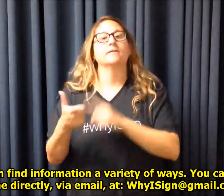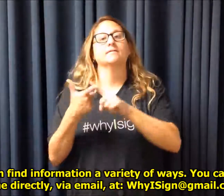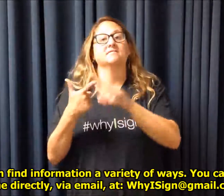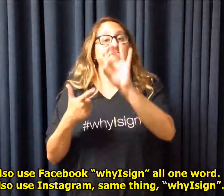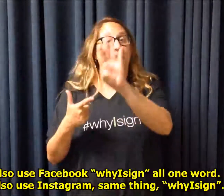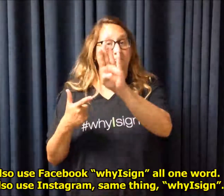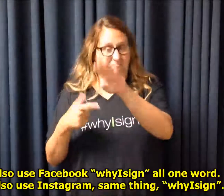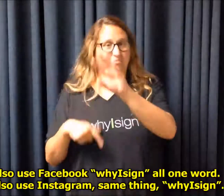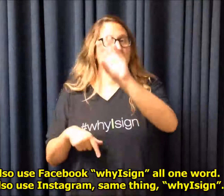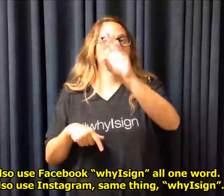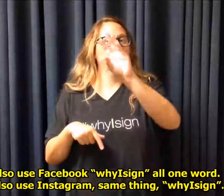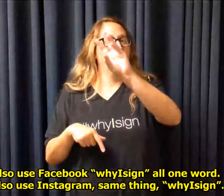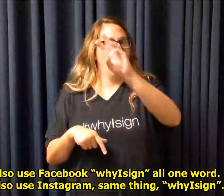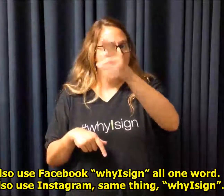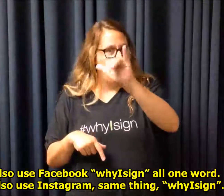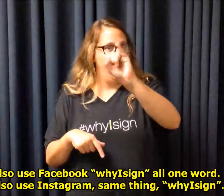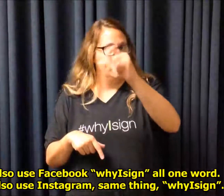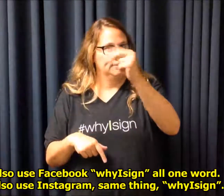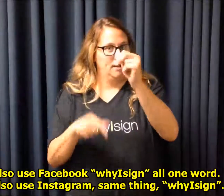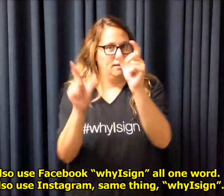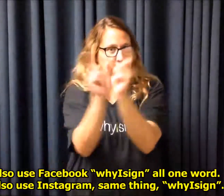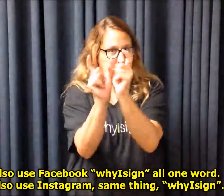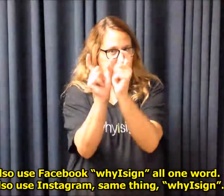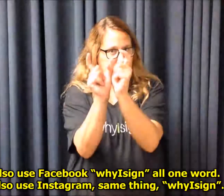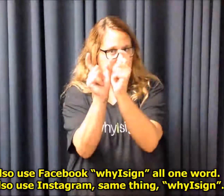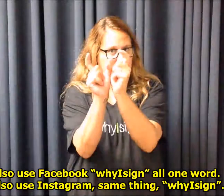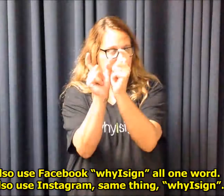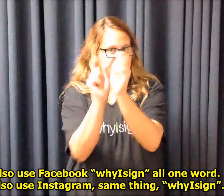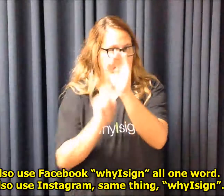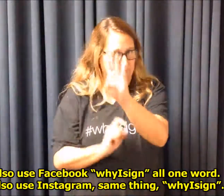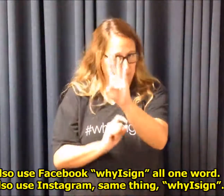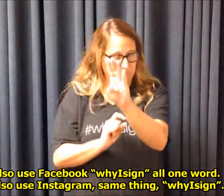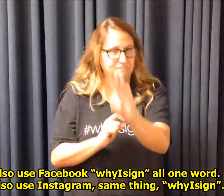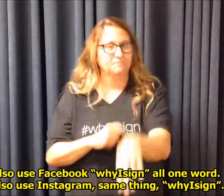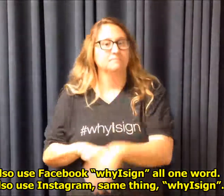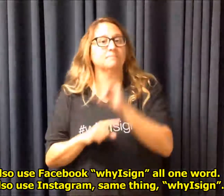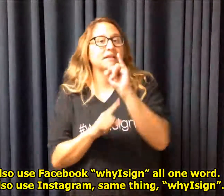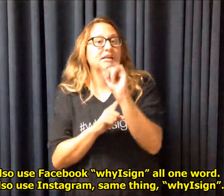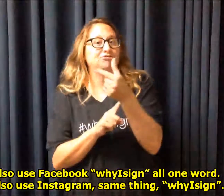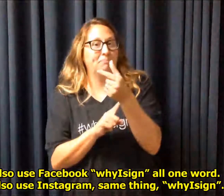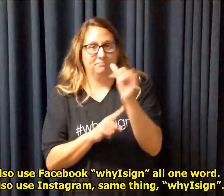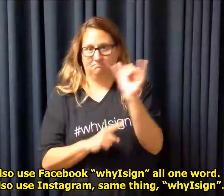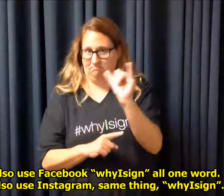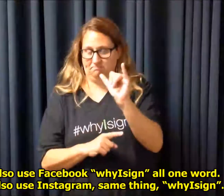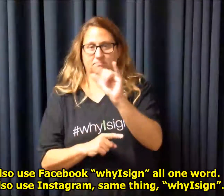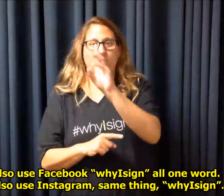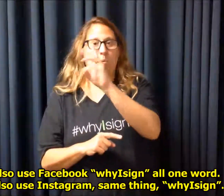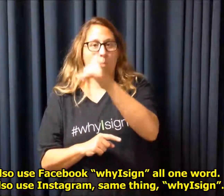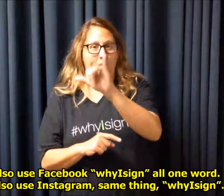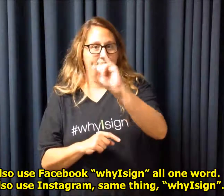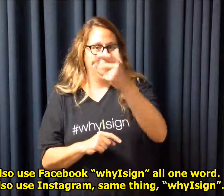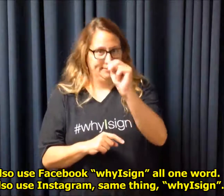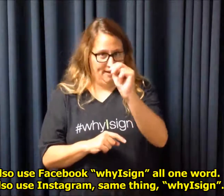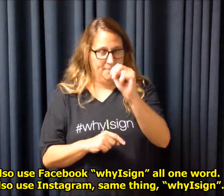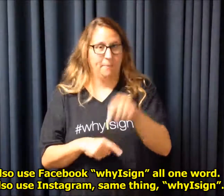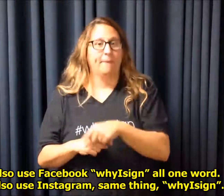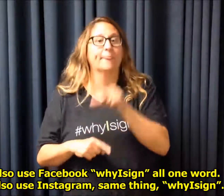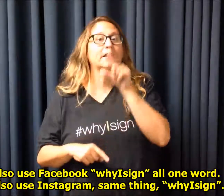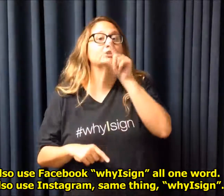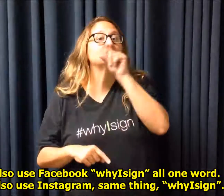whyIsign@gmail.com. You can also use Facebook, whyIsign, all one word. You can also use Instagram, same thing,